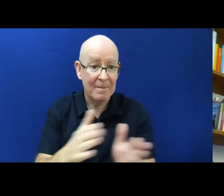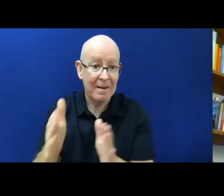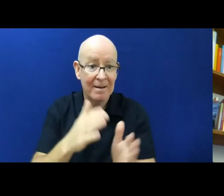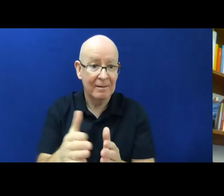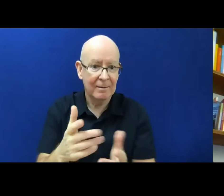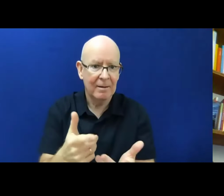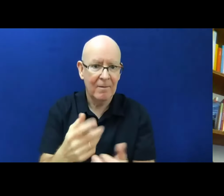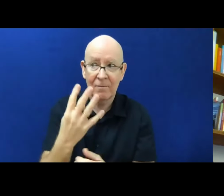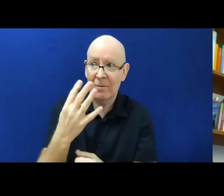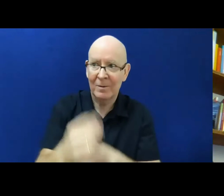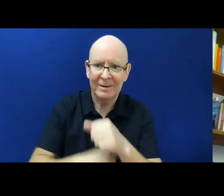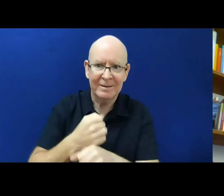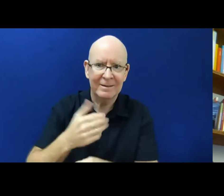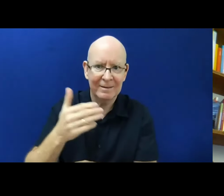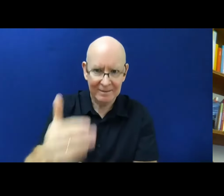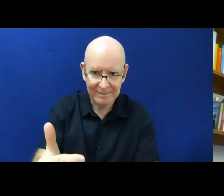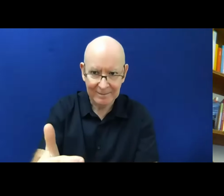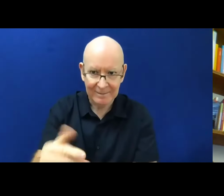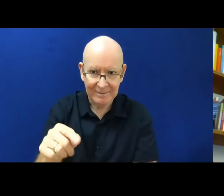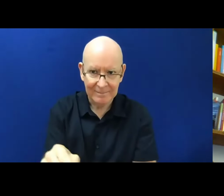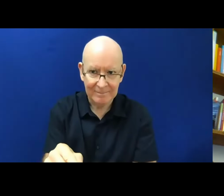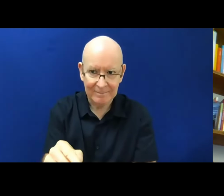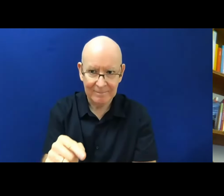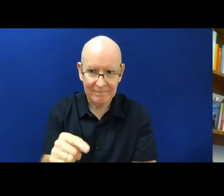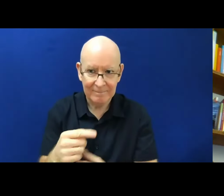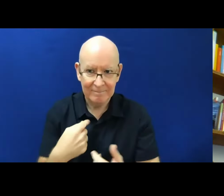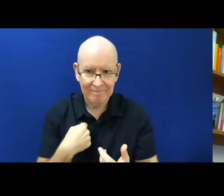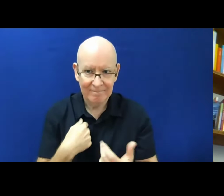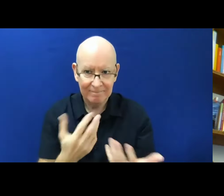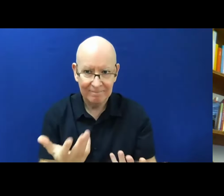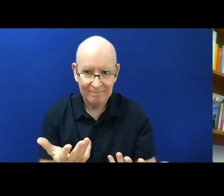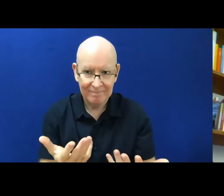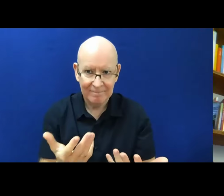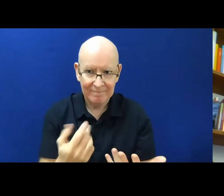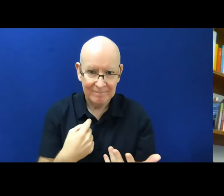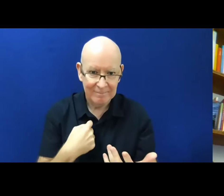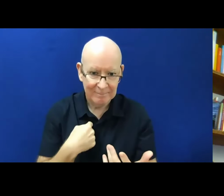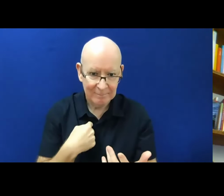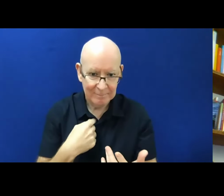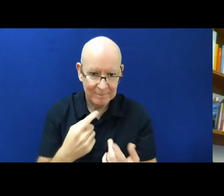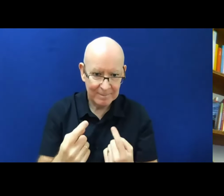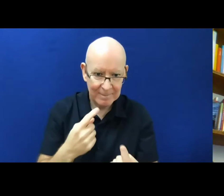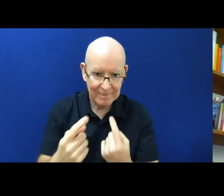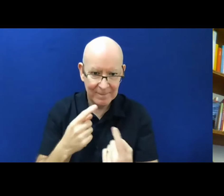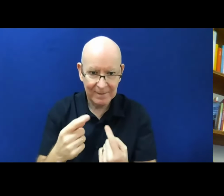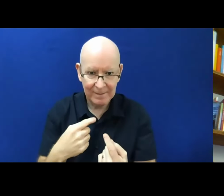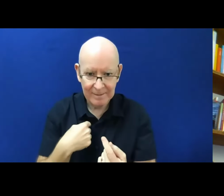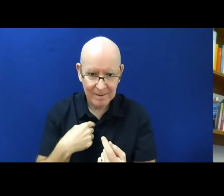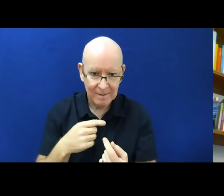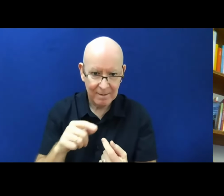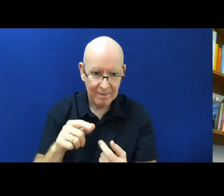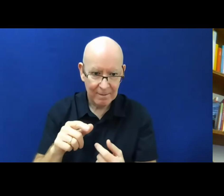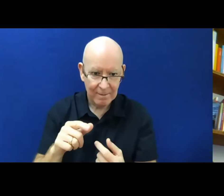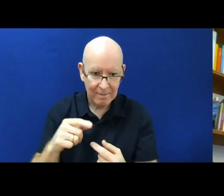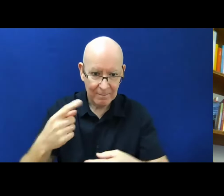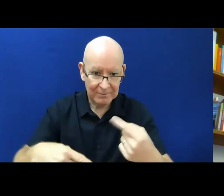The politician came to us and said, we need your research finding within 1 year. Otherwise, these 6 centers